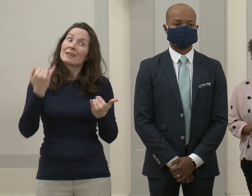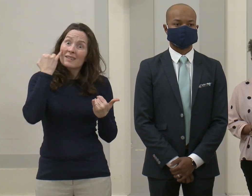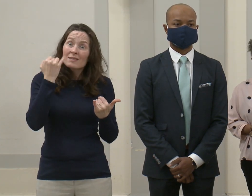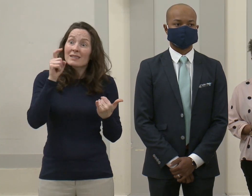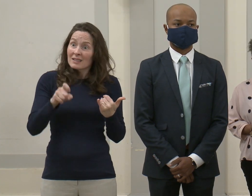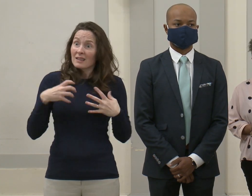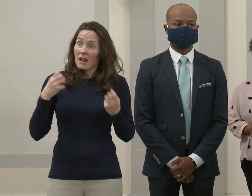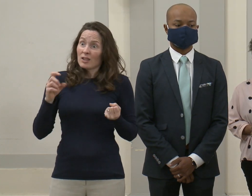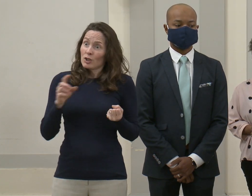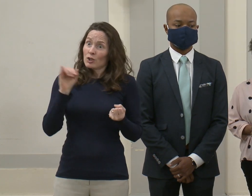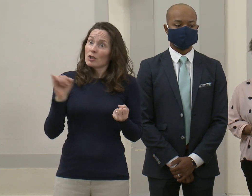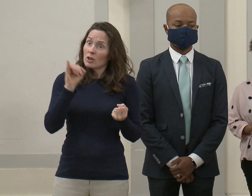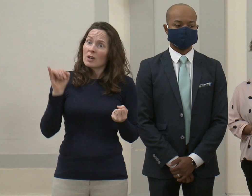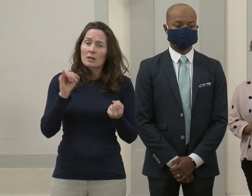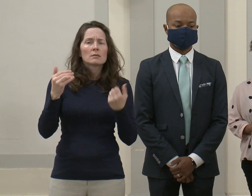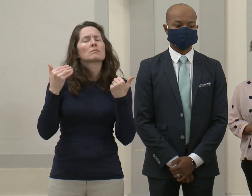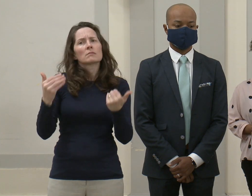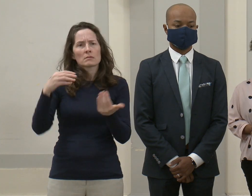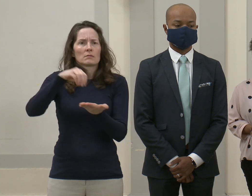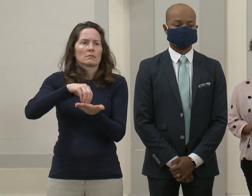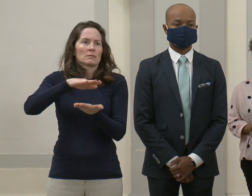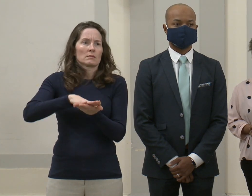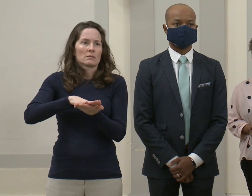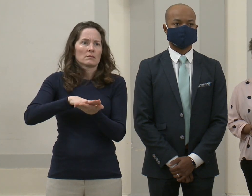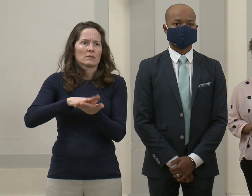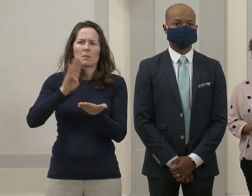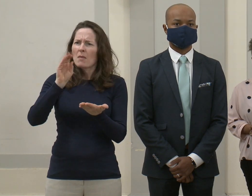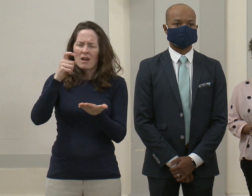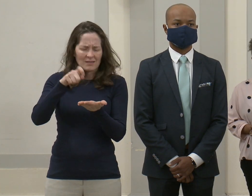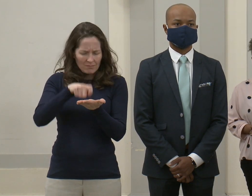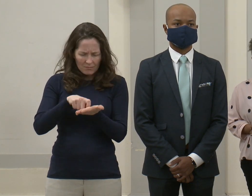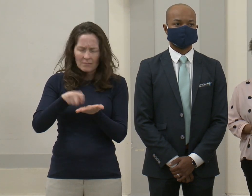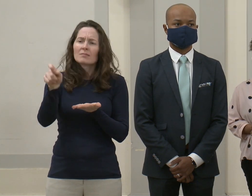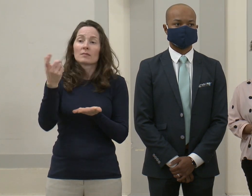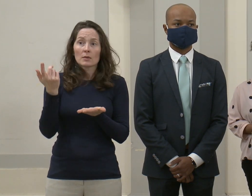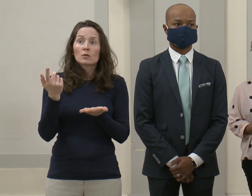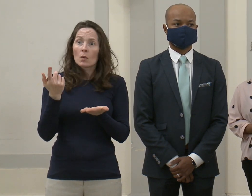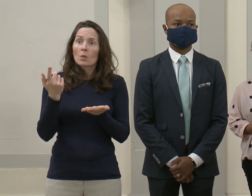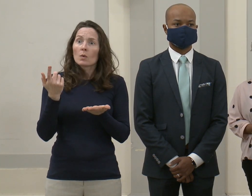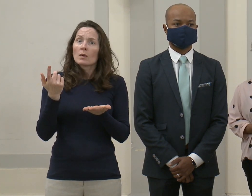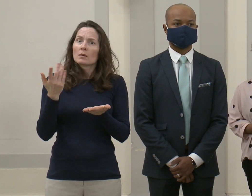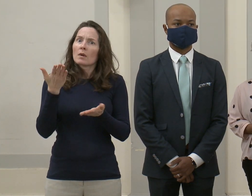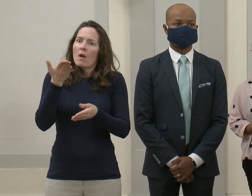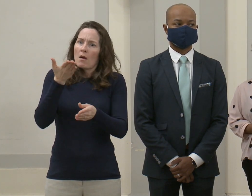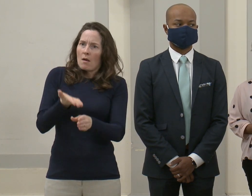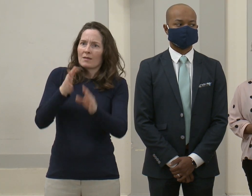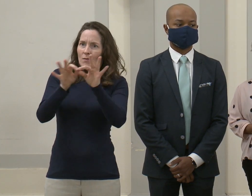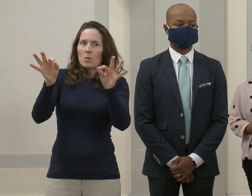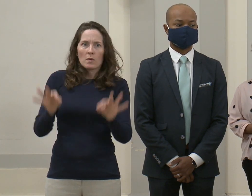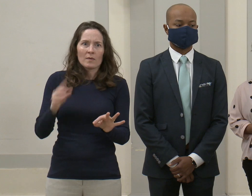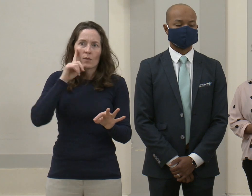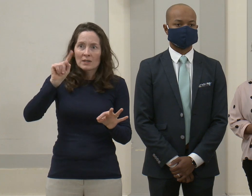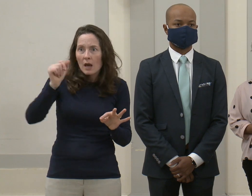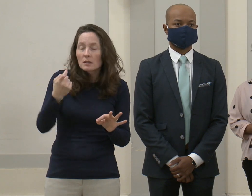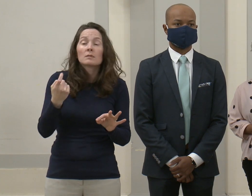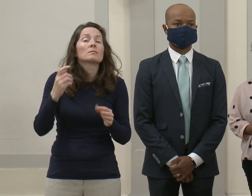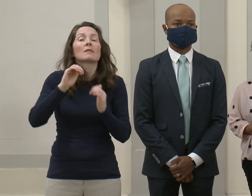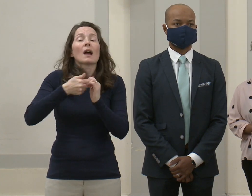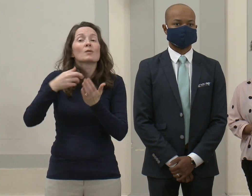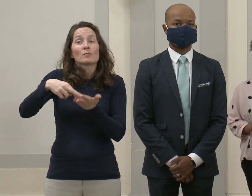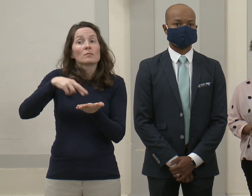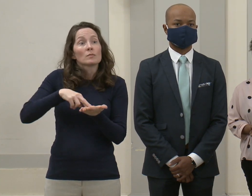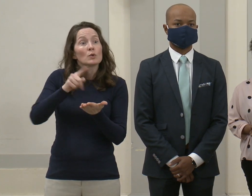be located right on your tax return, and you'll be able to determine your eligibility for coverage. To enroll, you can go online,